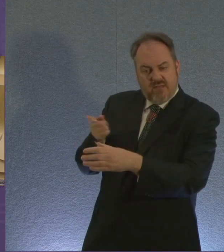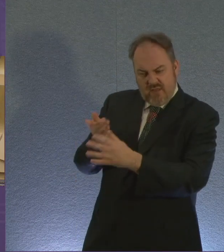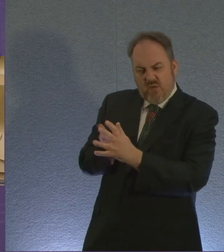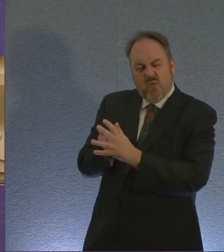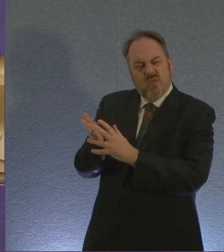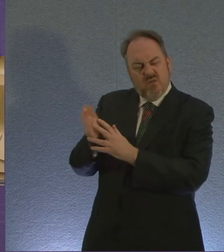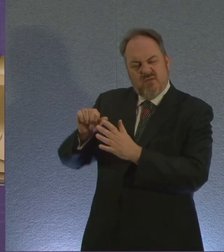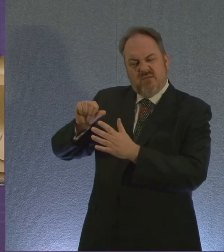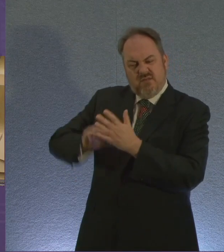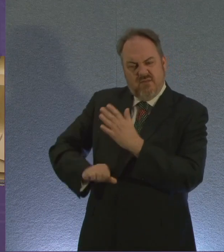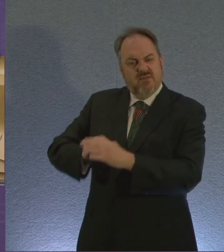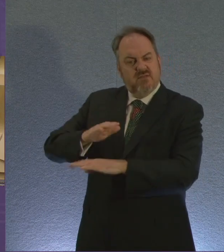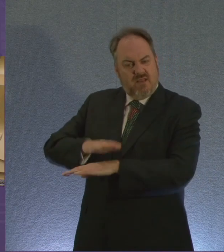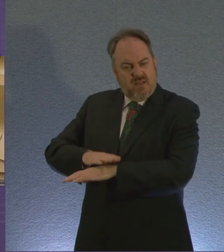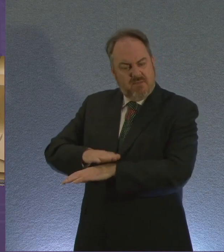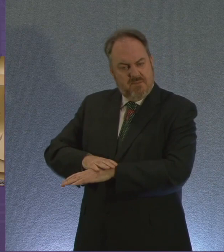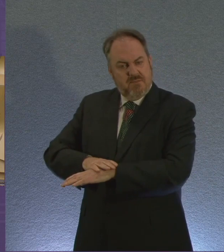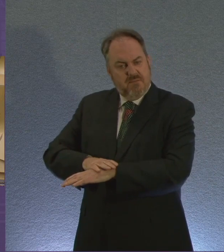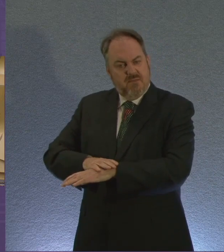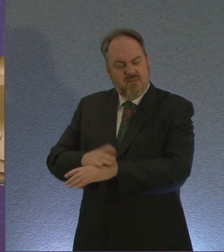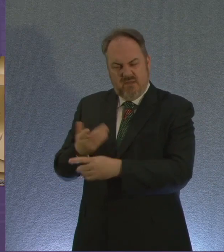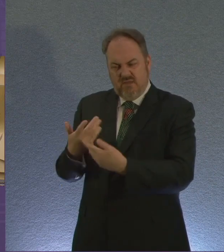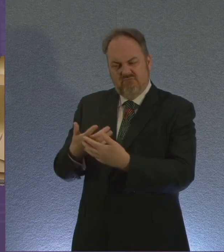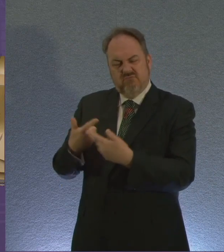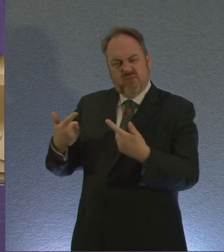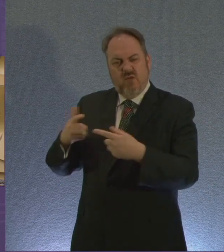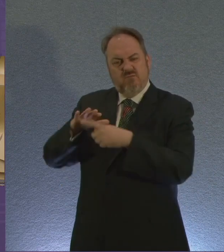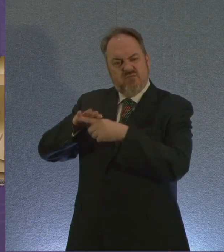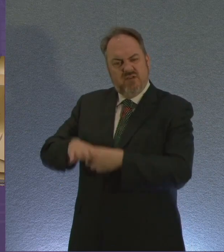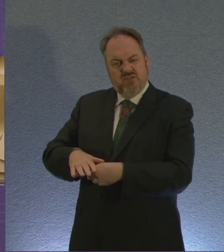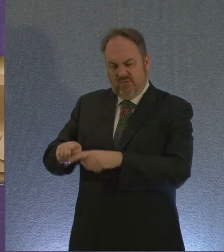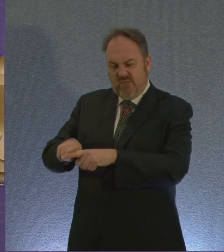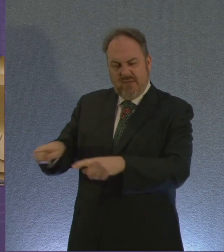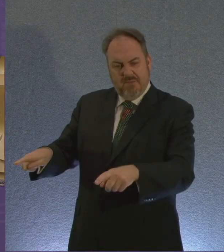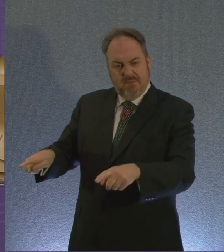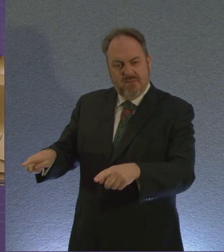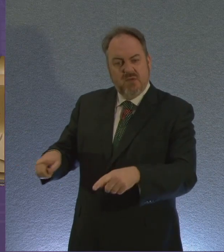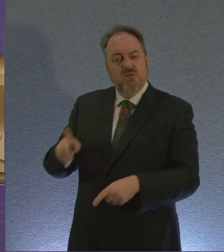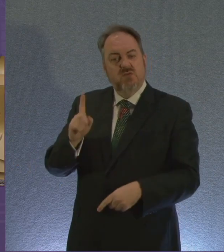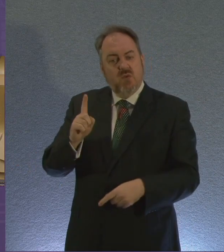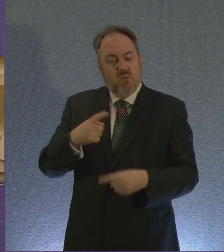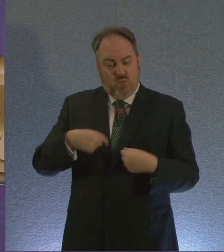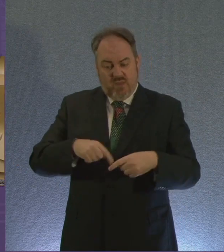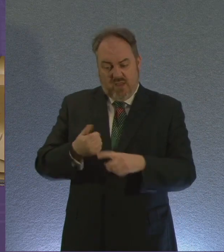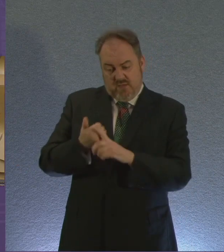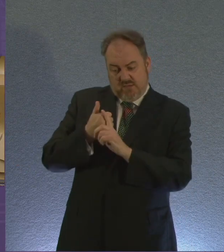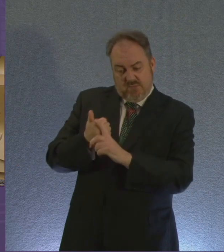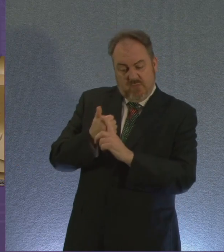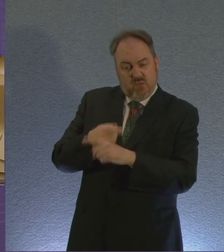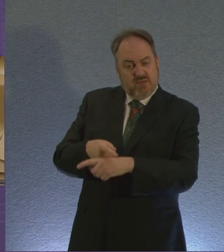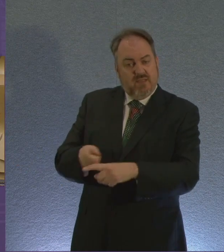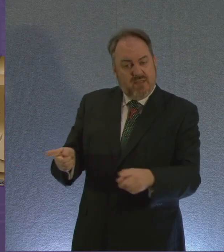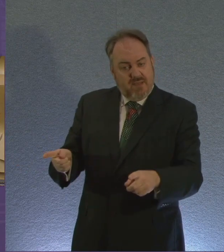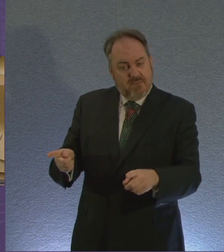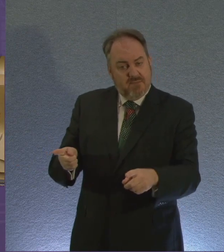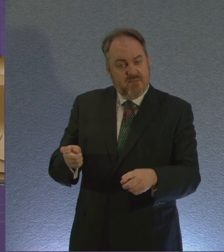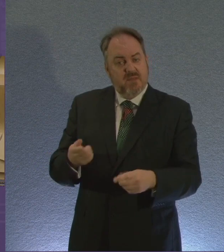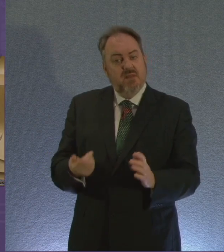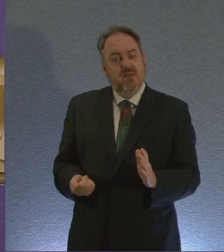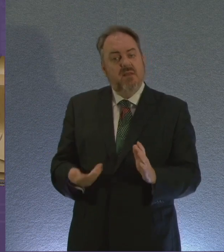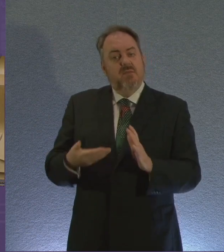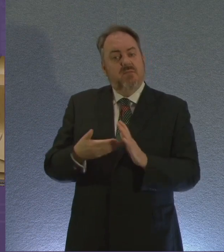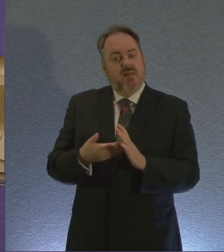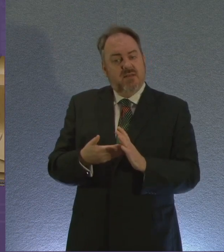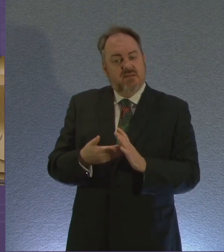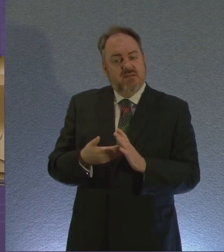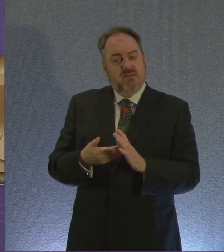When I have made calls for the DWP to make changes to some of the reserve benefits to assist people with this, but I will also be realistic about